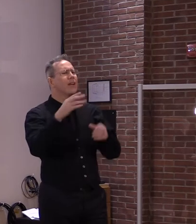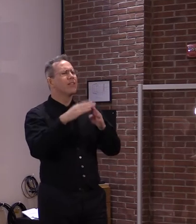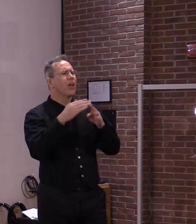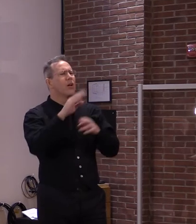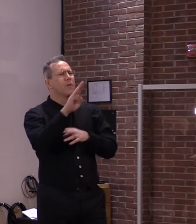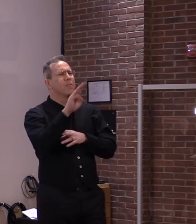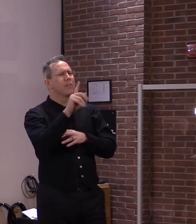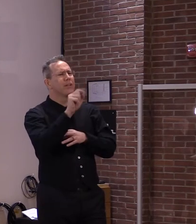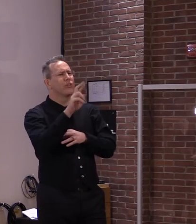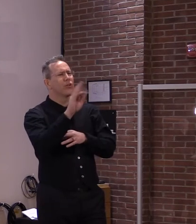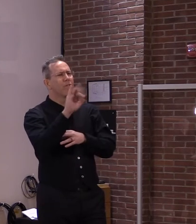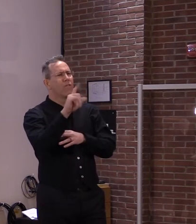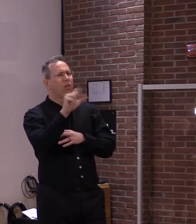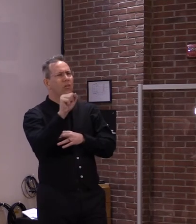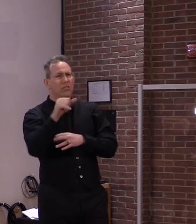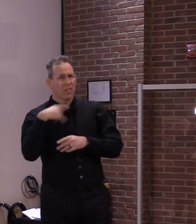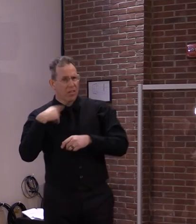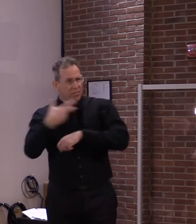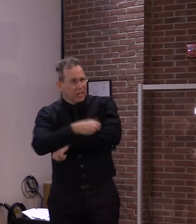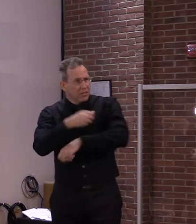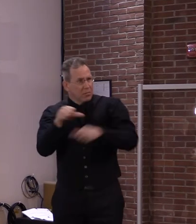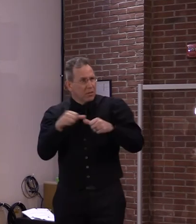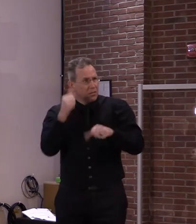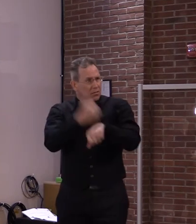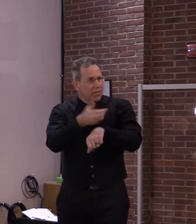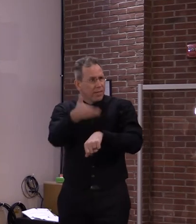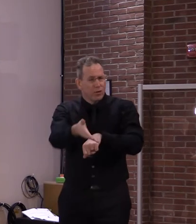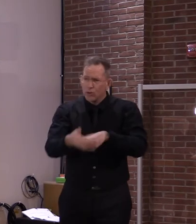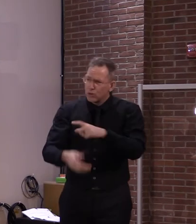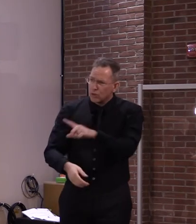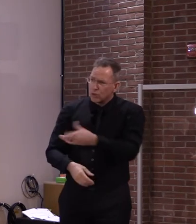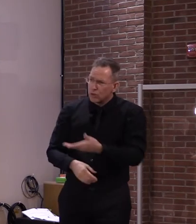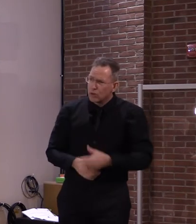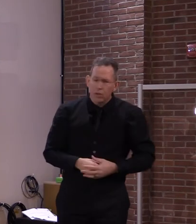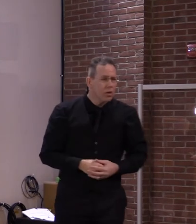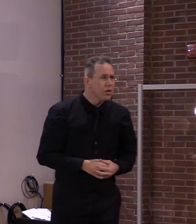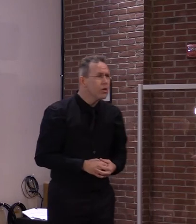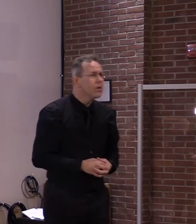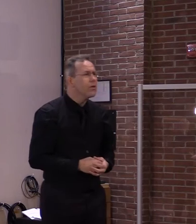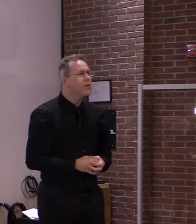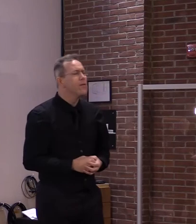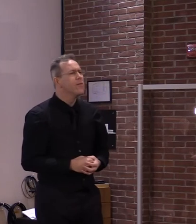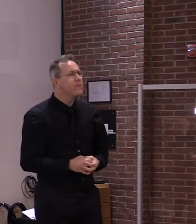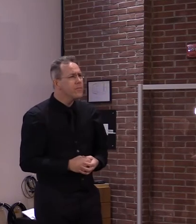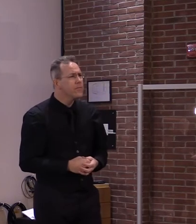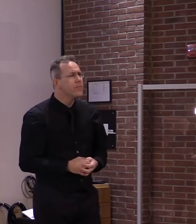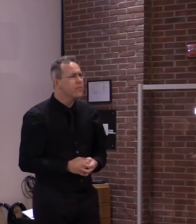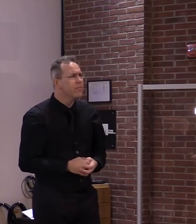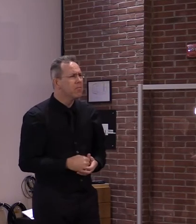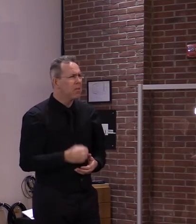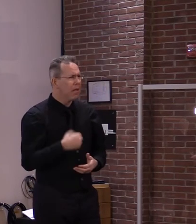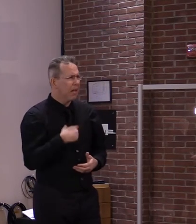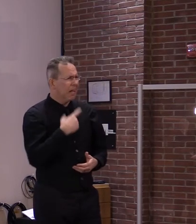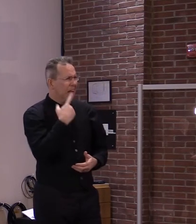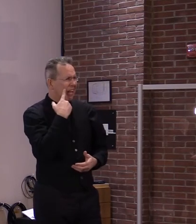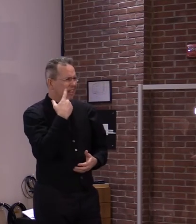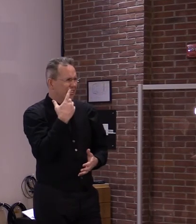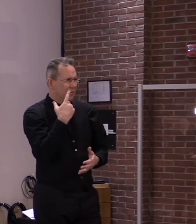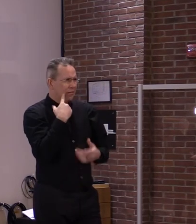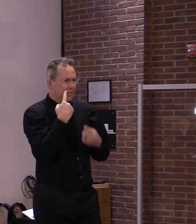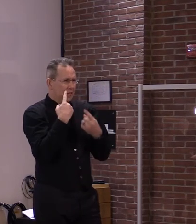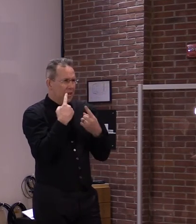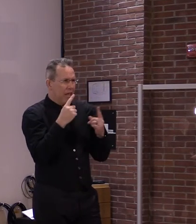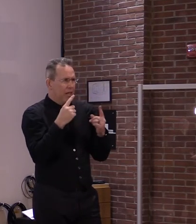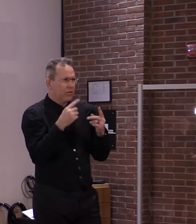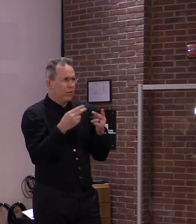i don't andrew but i'll get it to you uh in terms of what is going on that was just added uh uh because